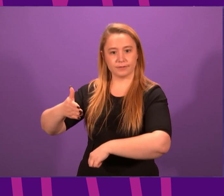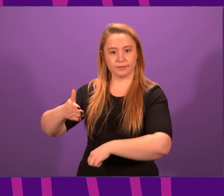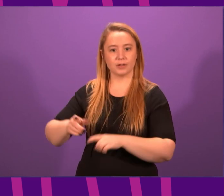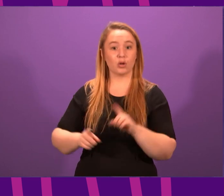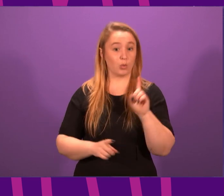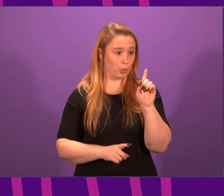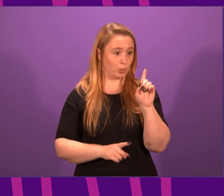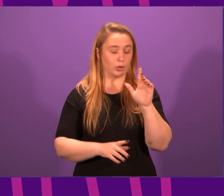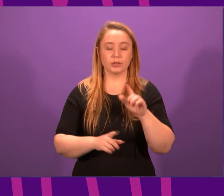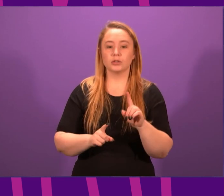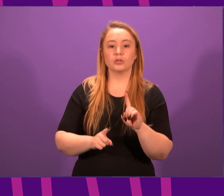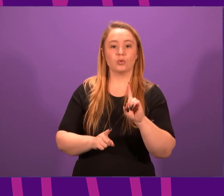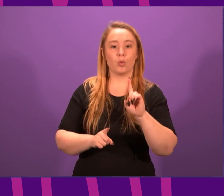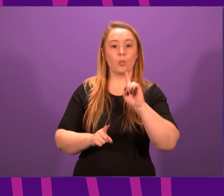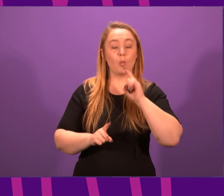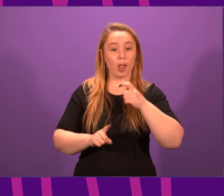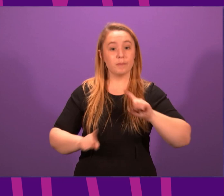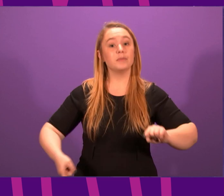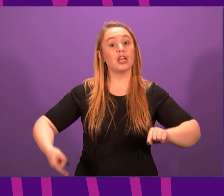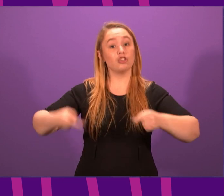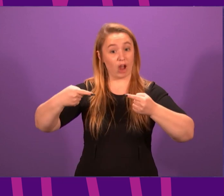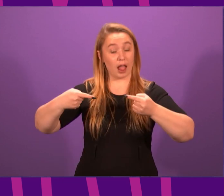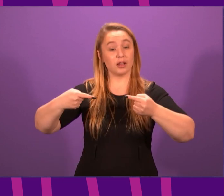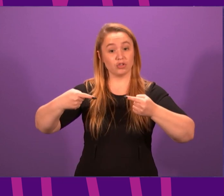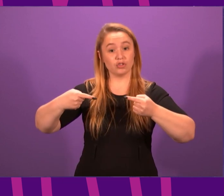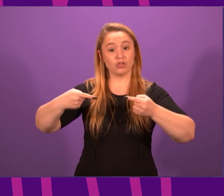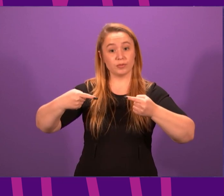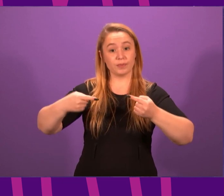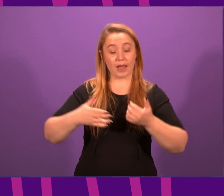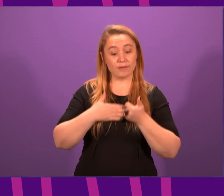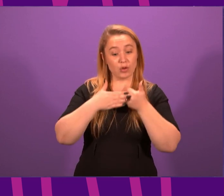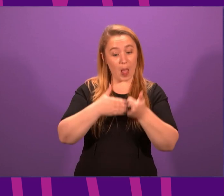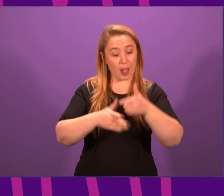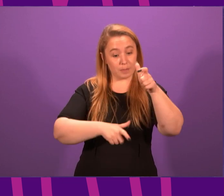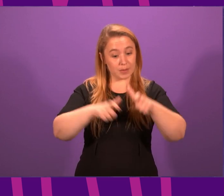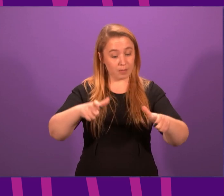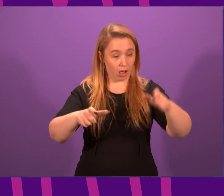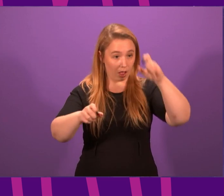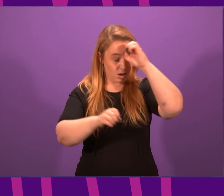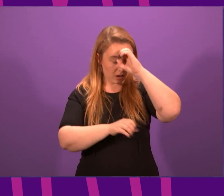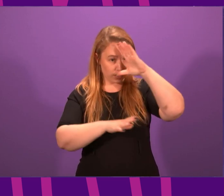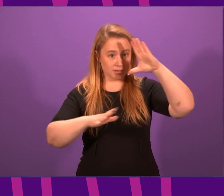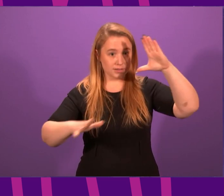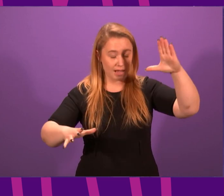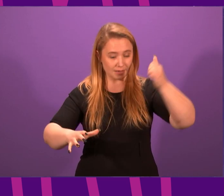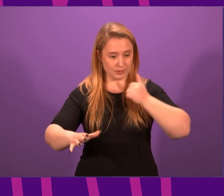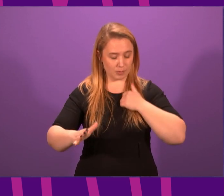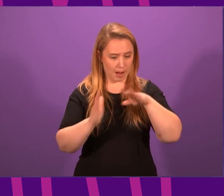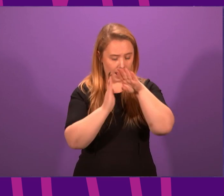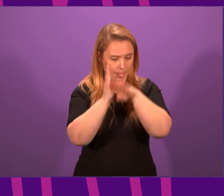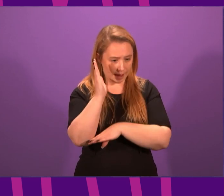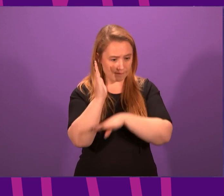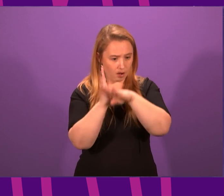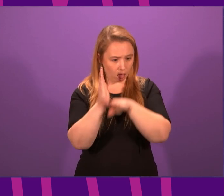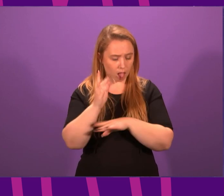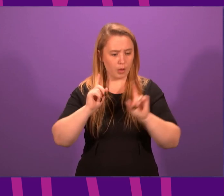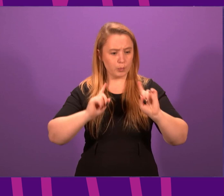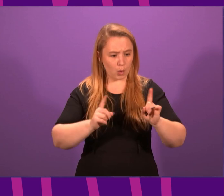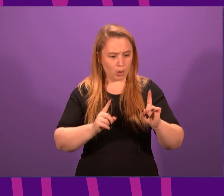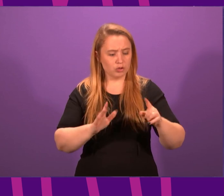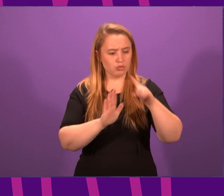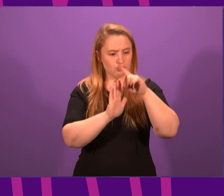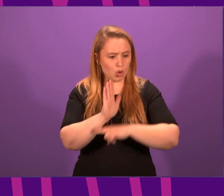in one moment. That clearly comes with a challenge of helping people see and understand the level that is in place in their area. And